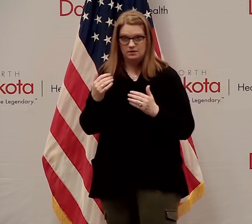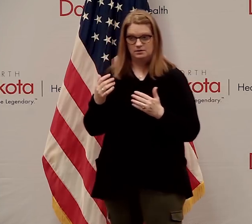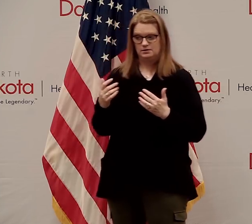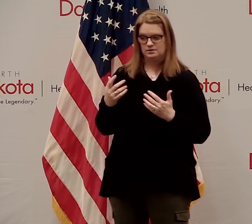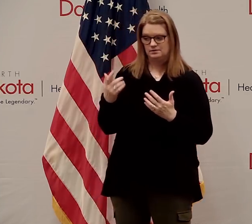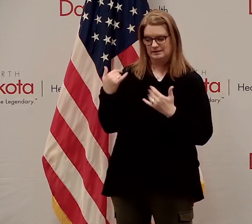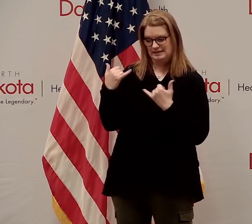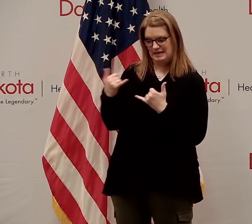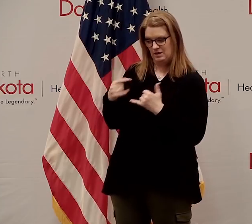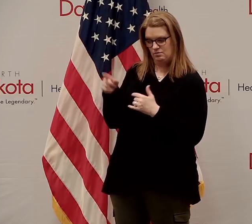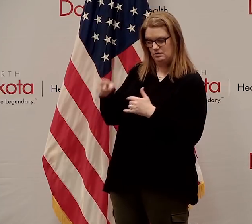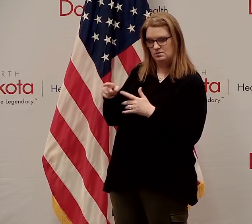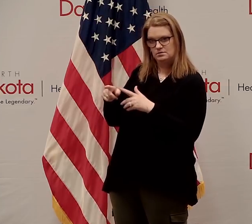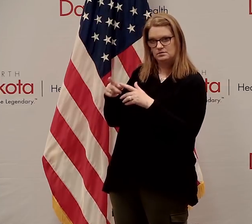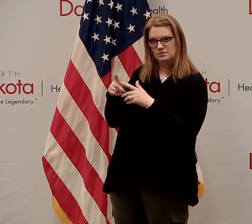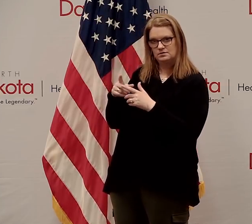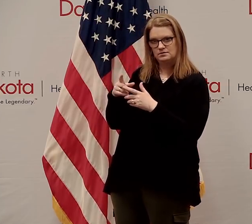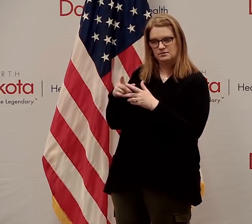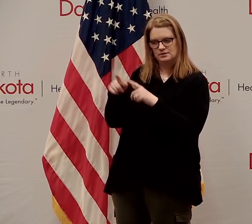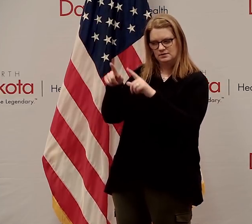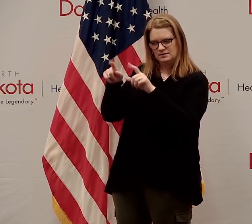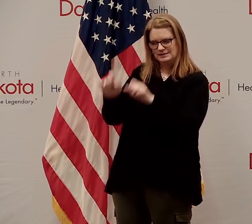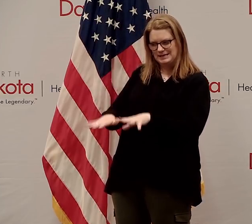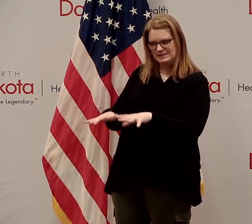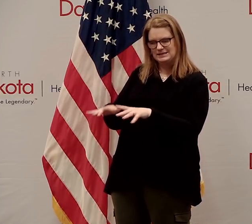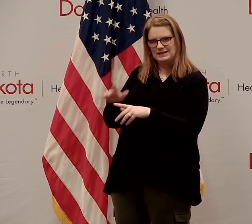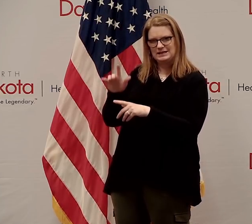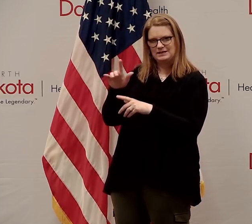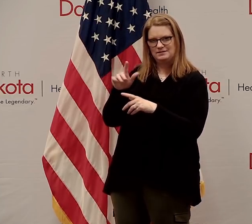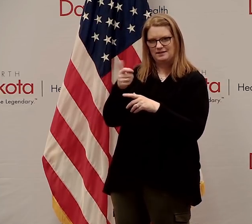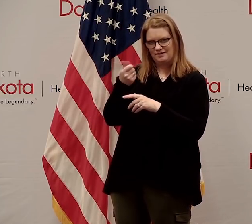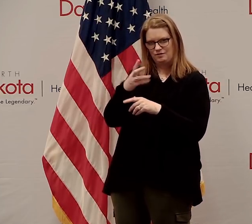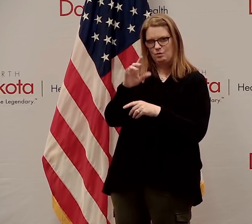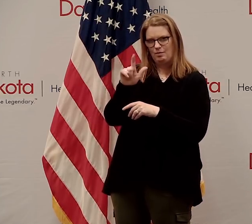now we're talking about testing in a few labs,